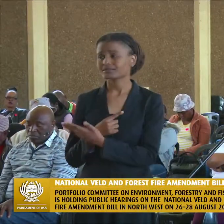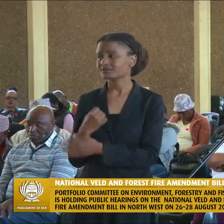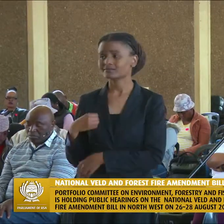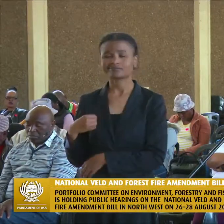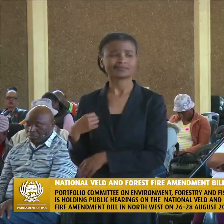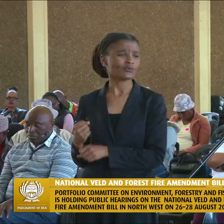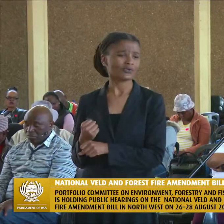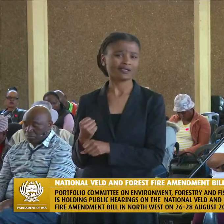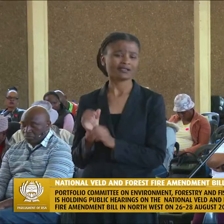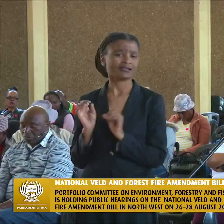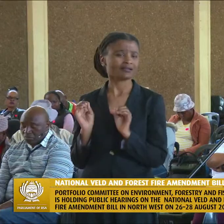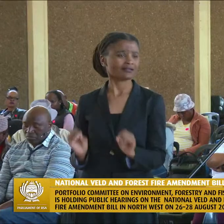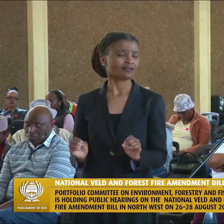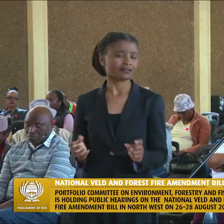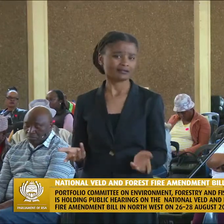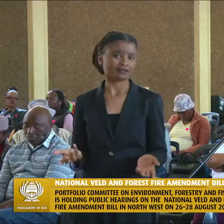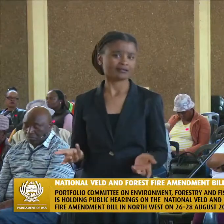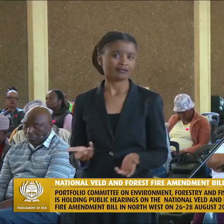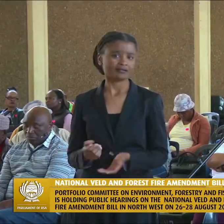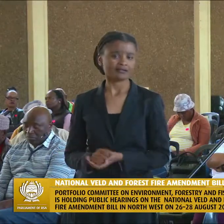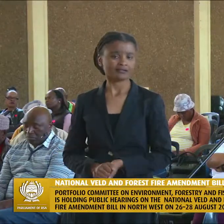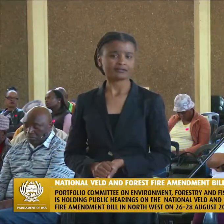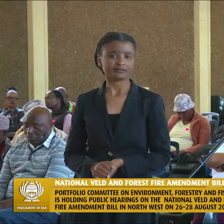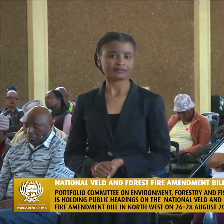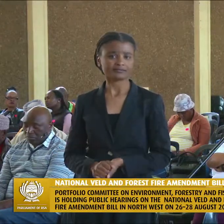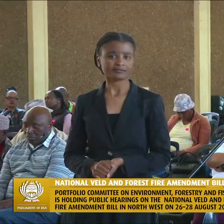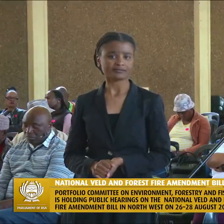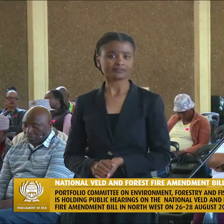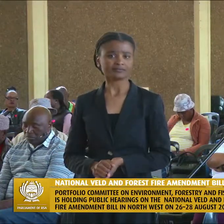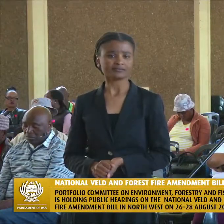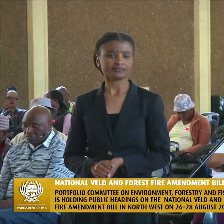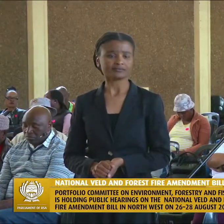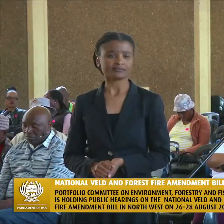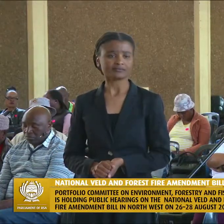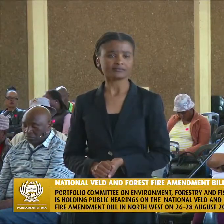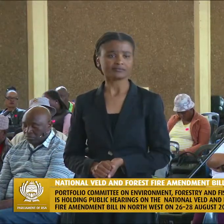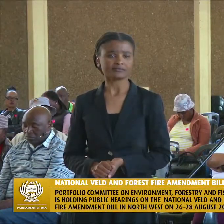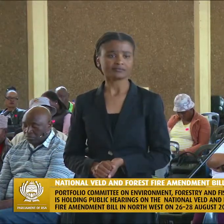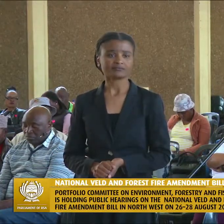the municipality is not helping us yet anyway